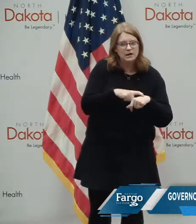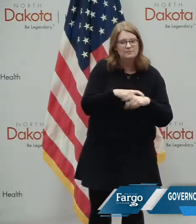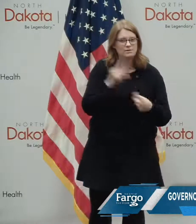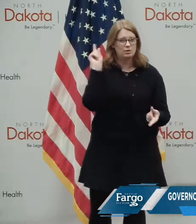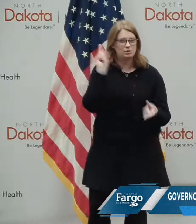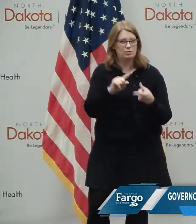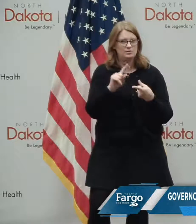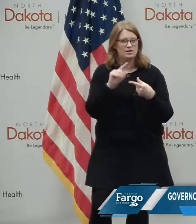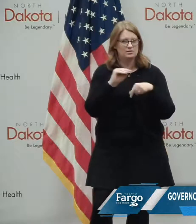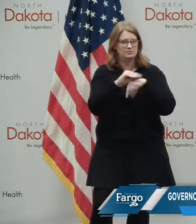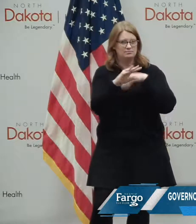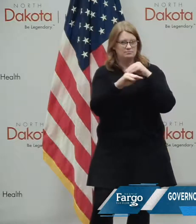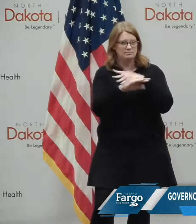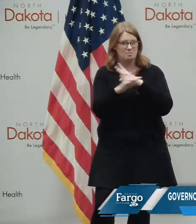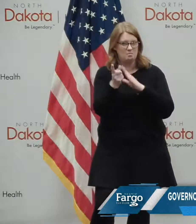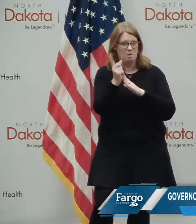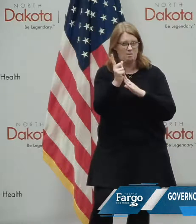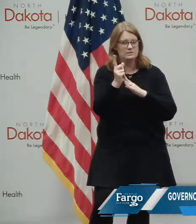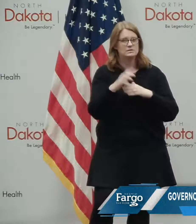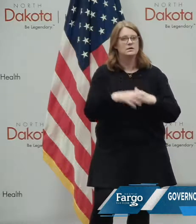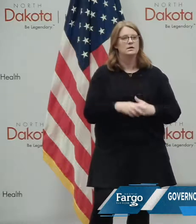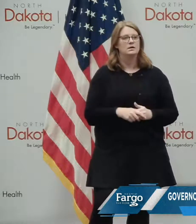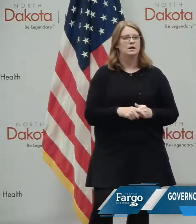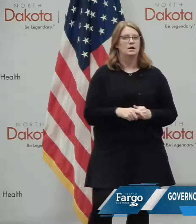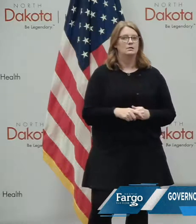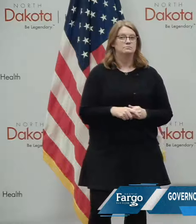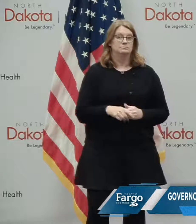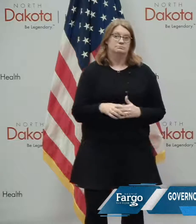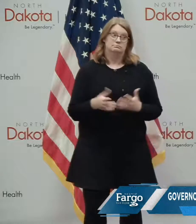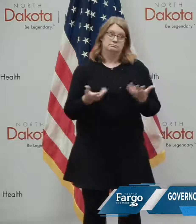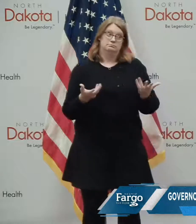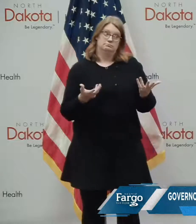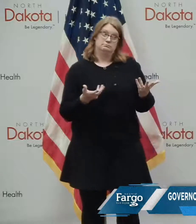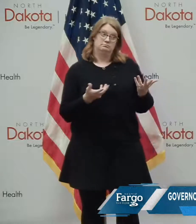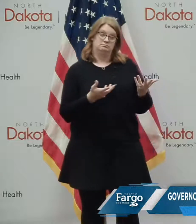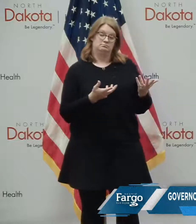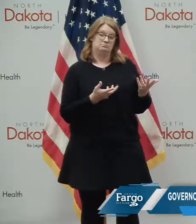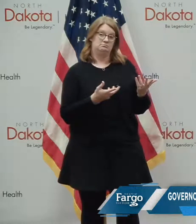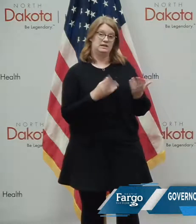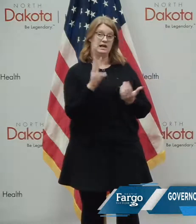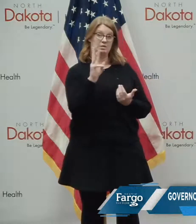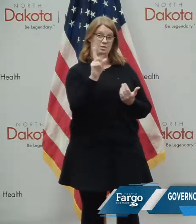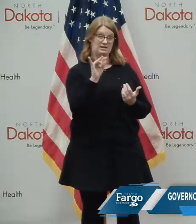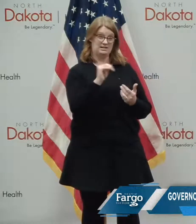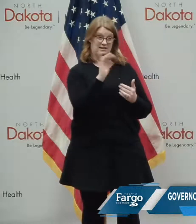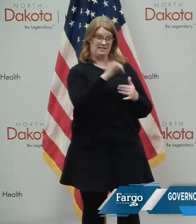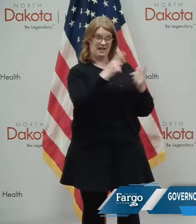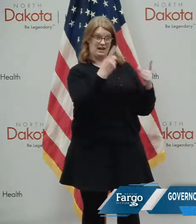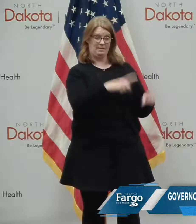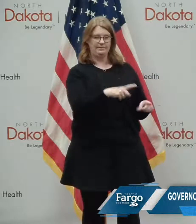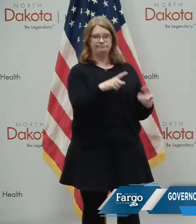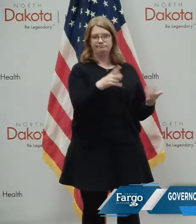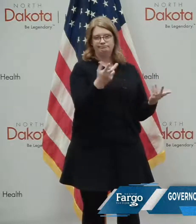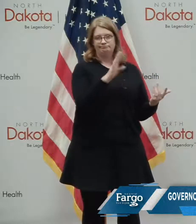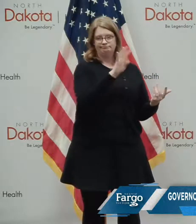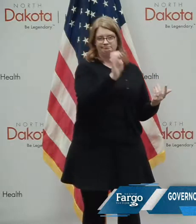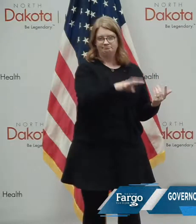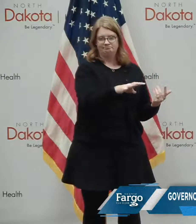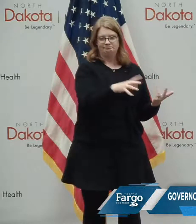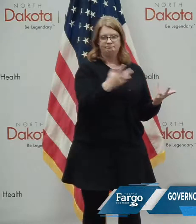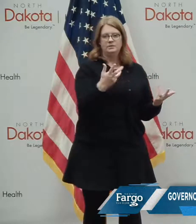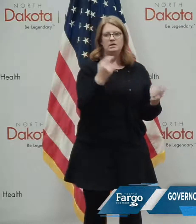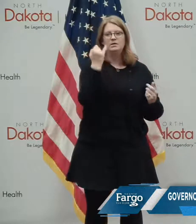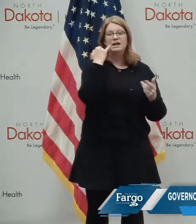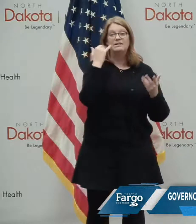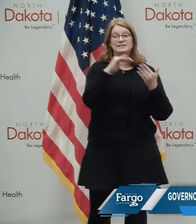contacts between them. I don't know specifically if that was done in Williston or not, but if cities haven't done that and